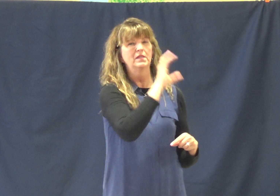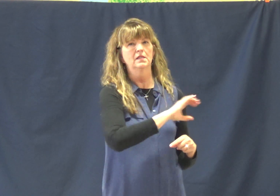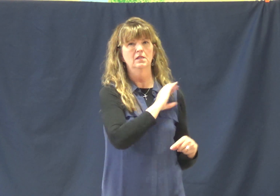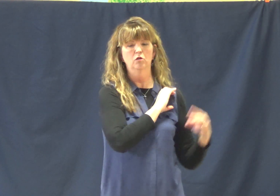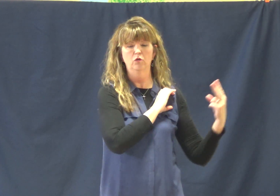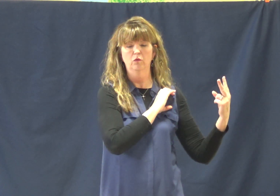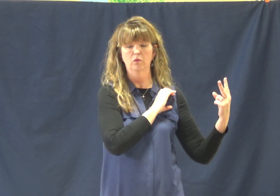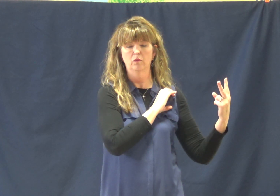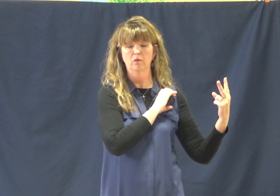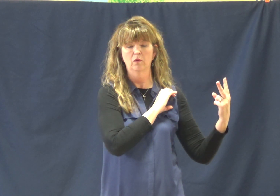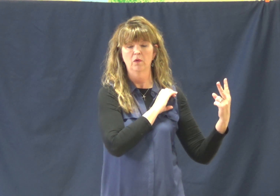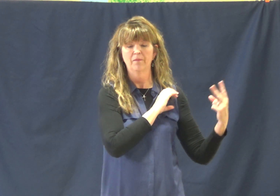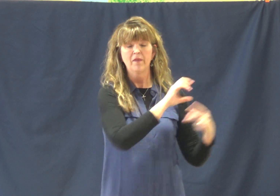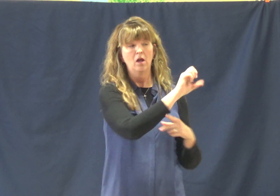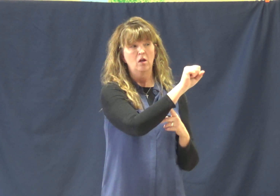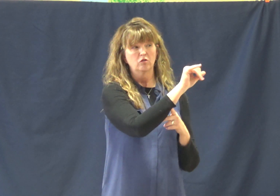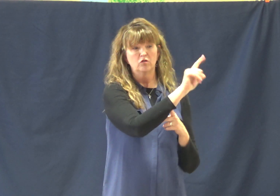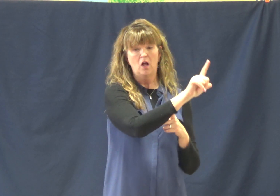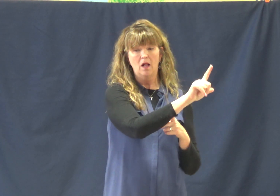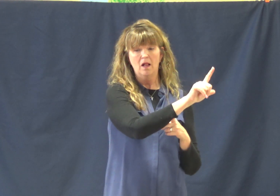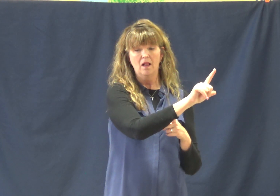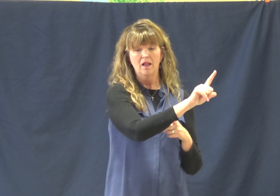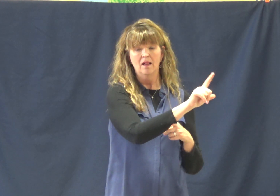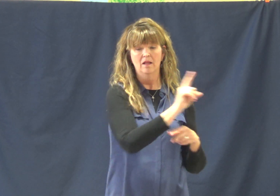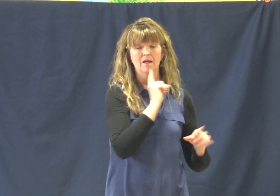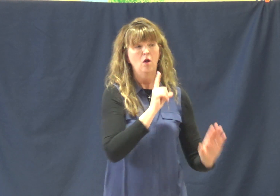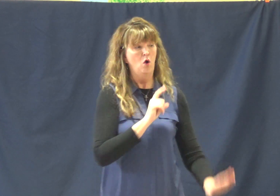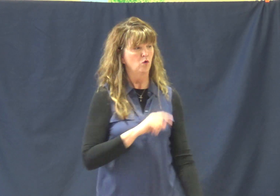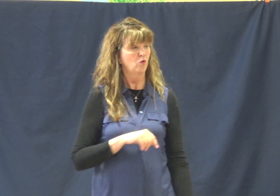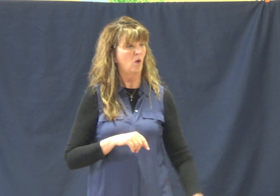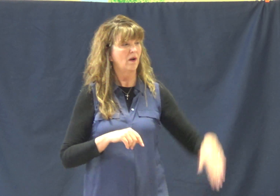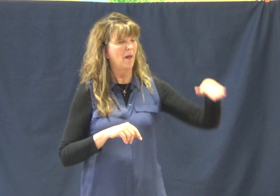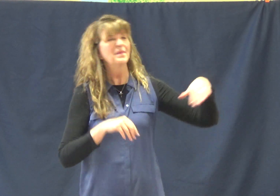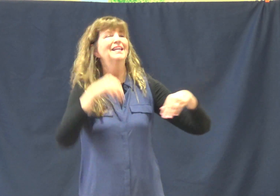So he was a Jew, and he was also a Roman citizen.